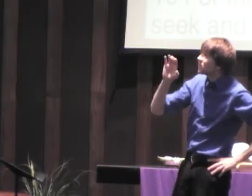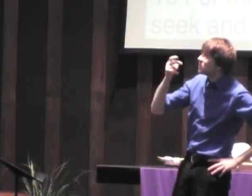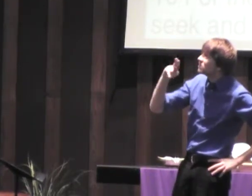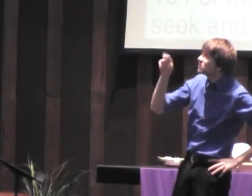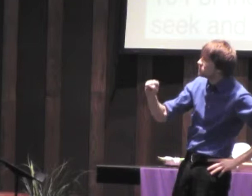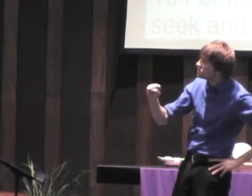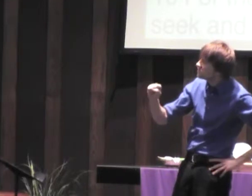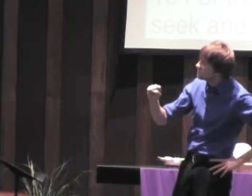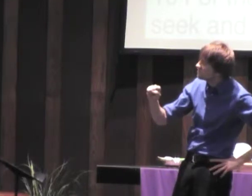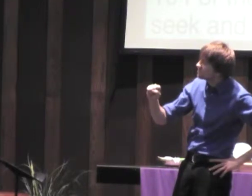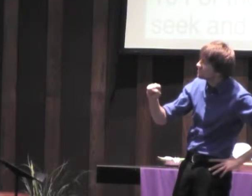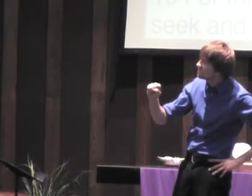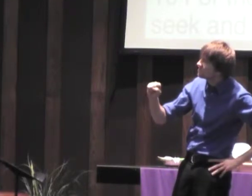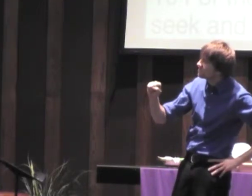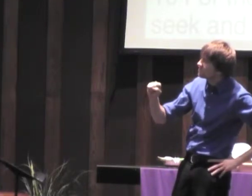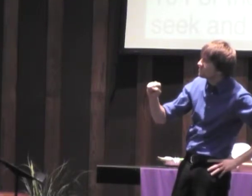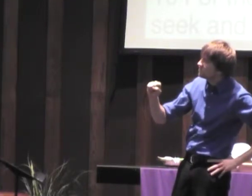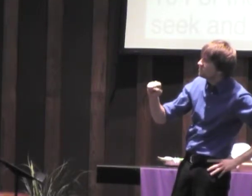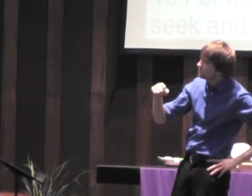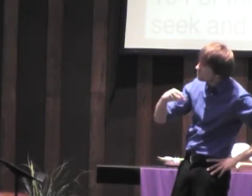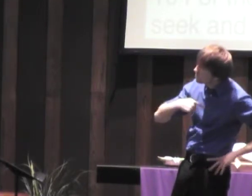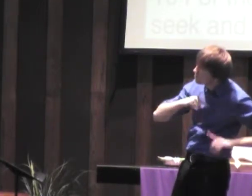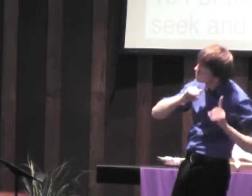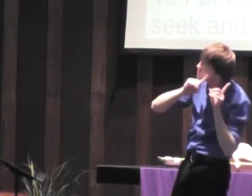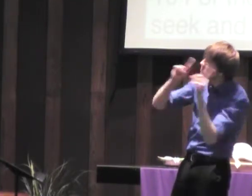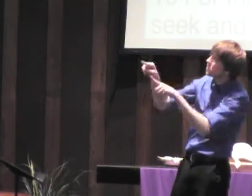Jesus looked at me and he said, "Zacchaeus,